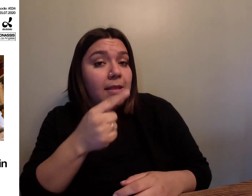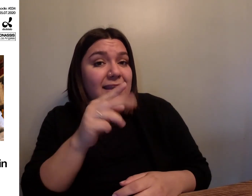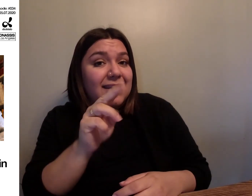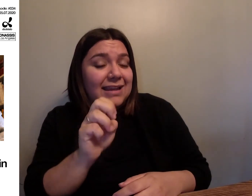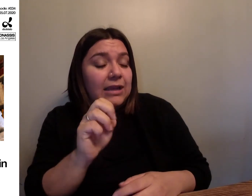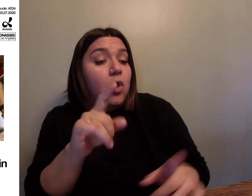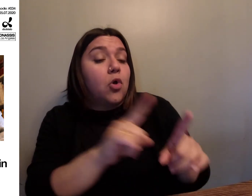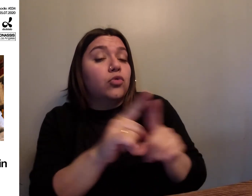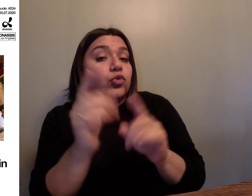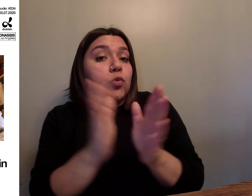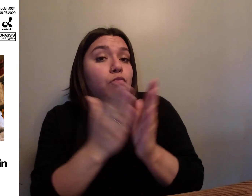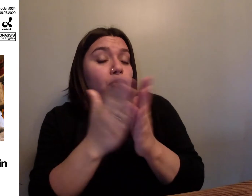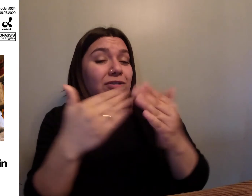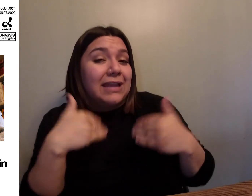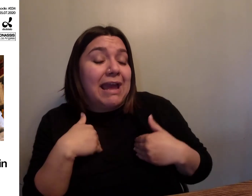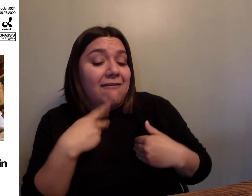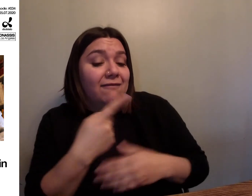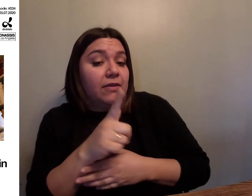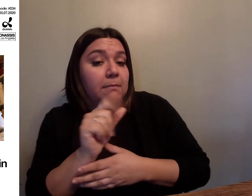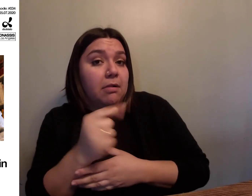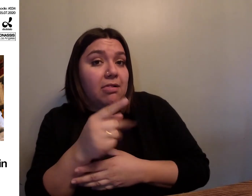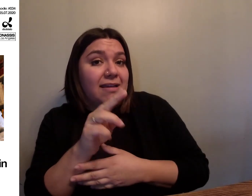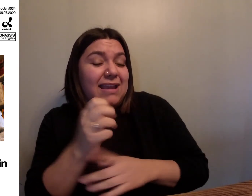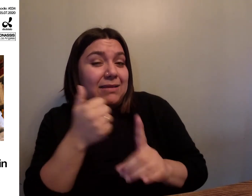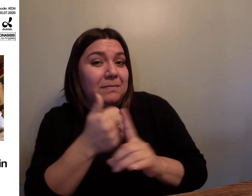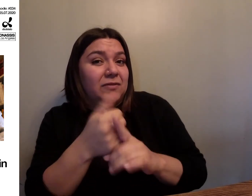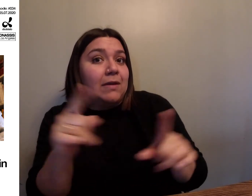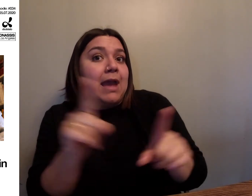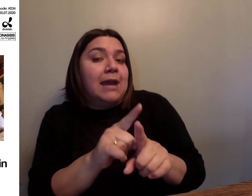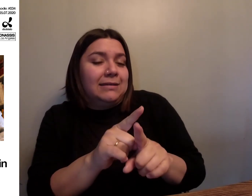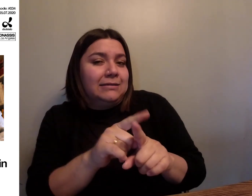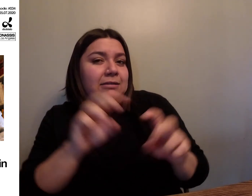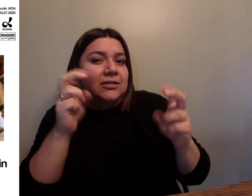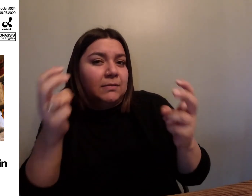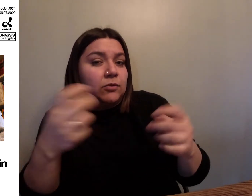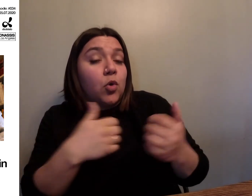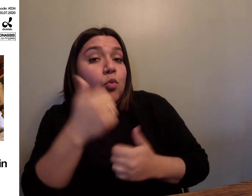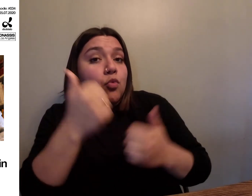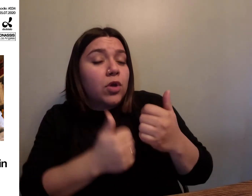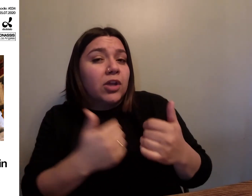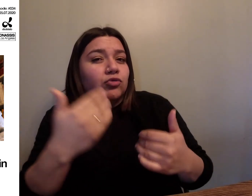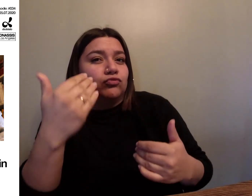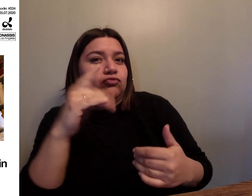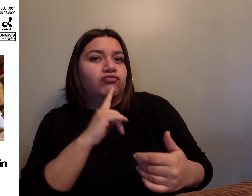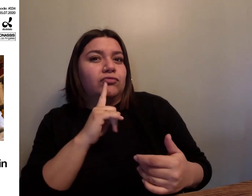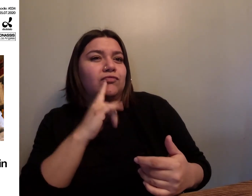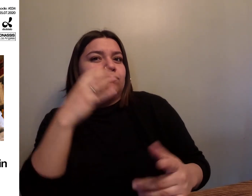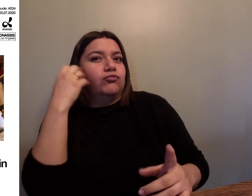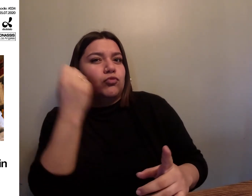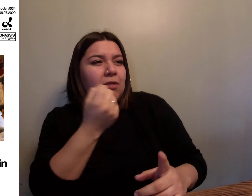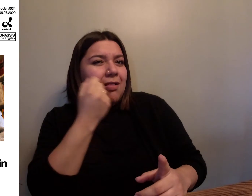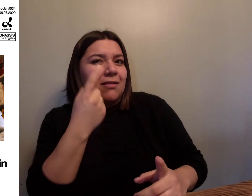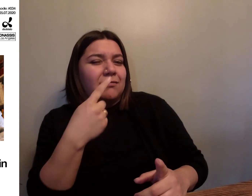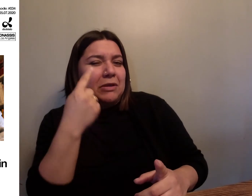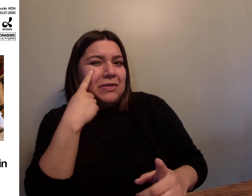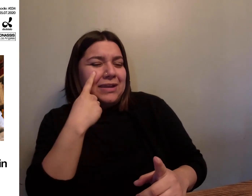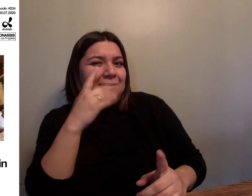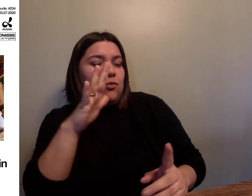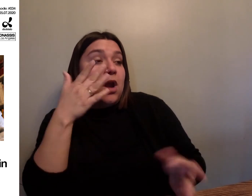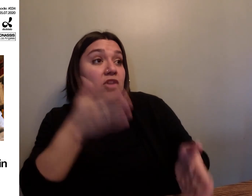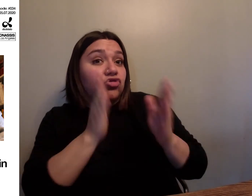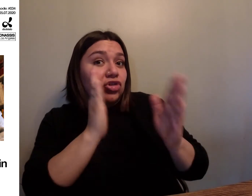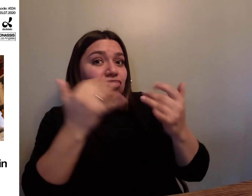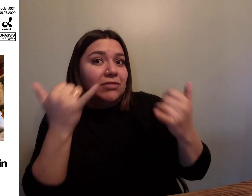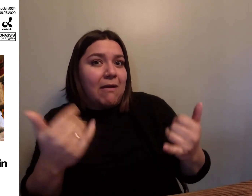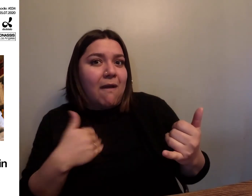and books that have the plague as a subject. Which ones grab your attention, and which ones do